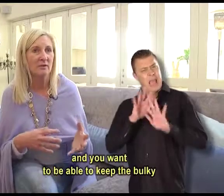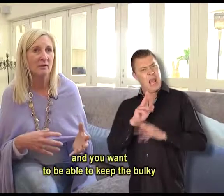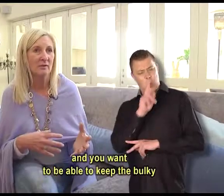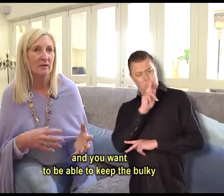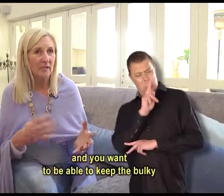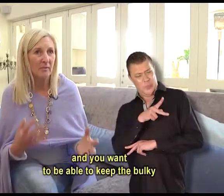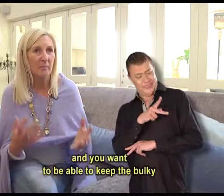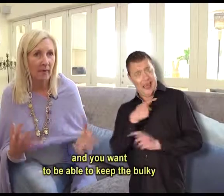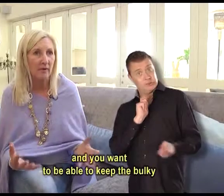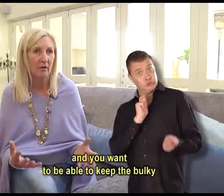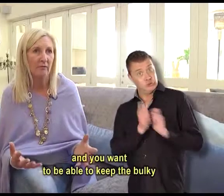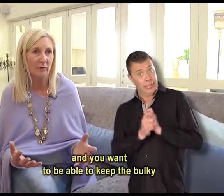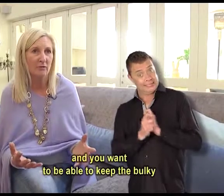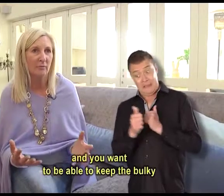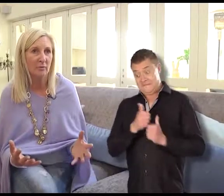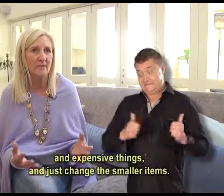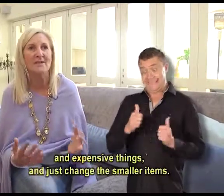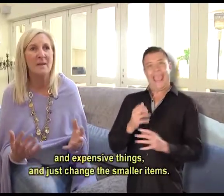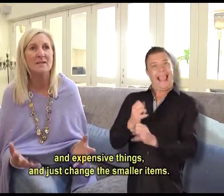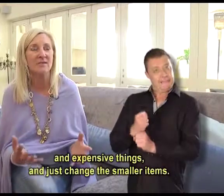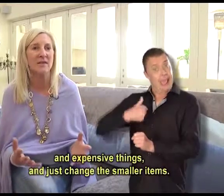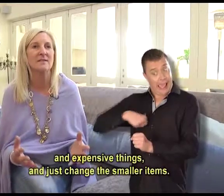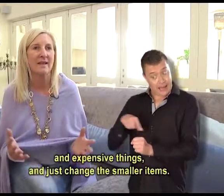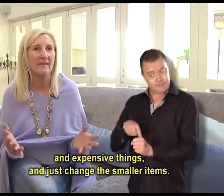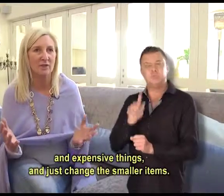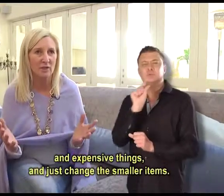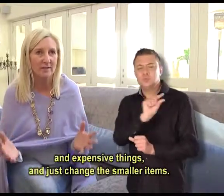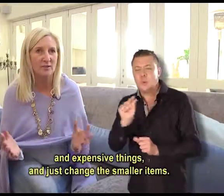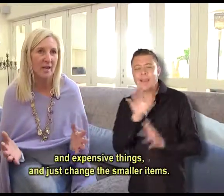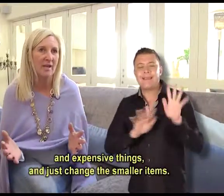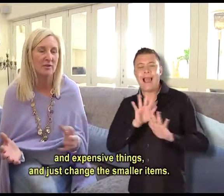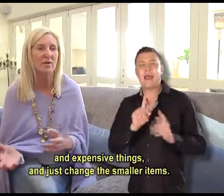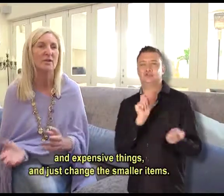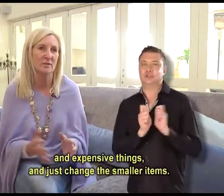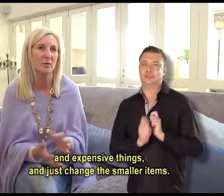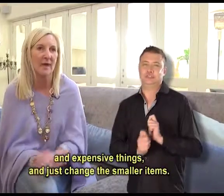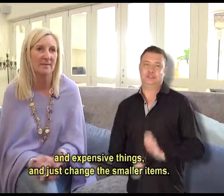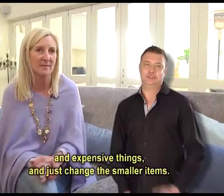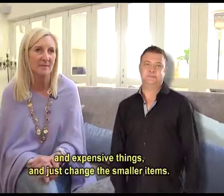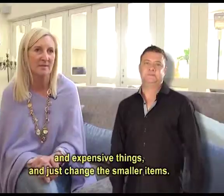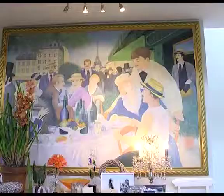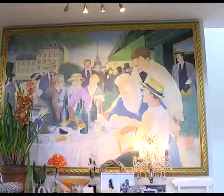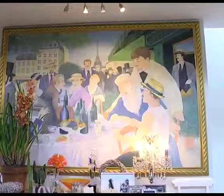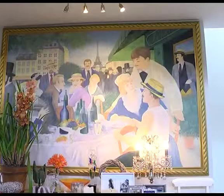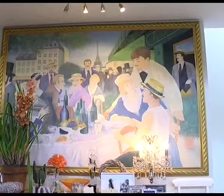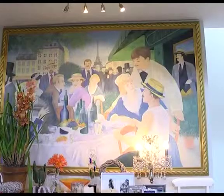to keep the bulk of what you've bought, the expensive things, and then just change the smaller